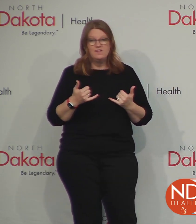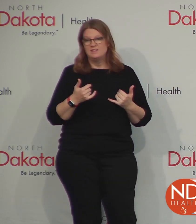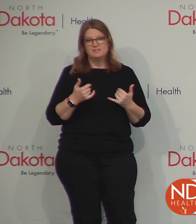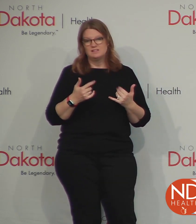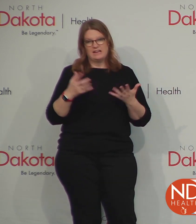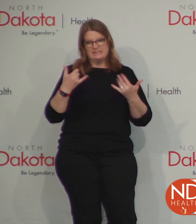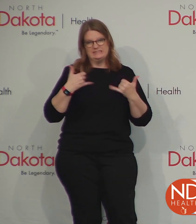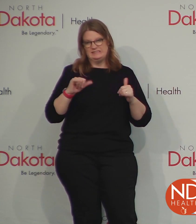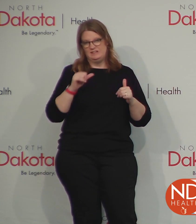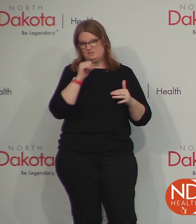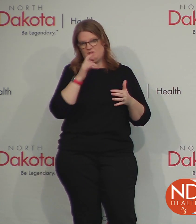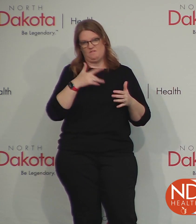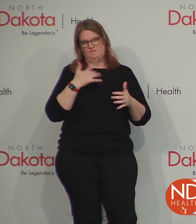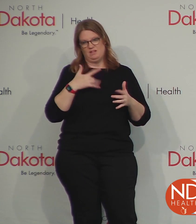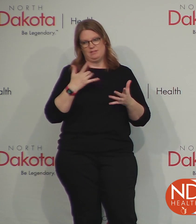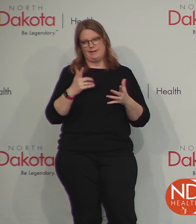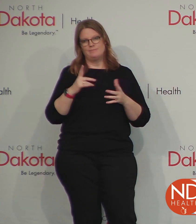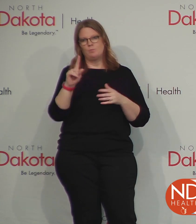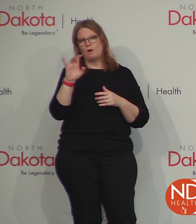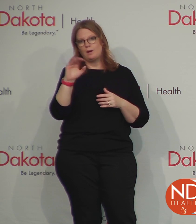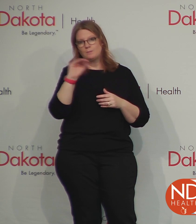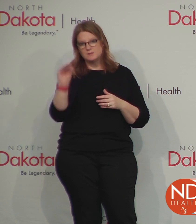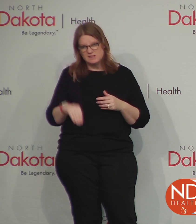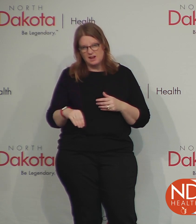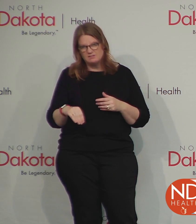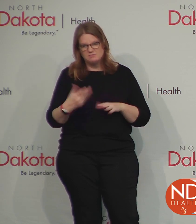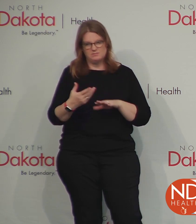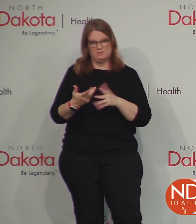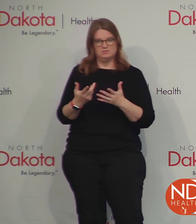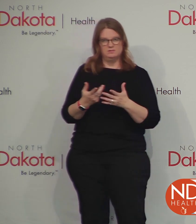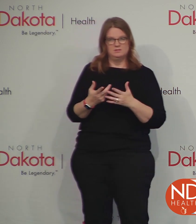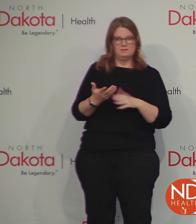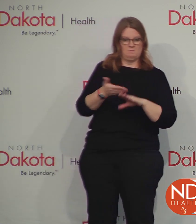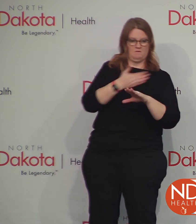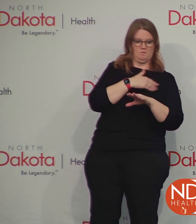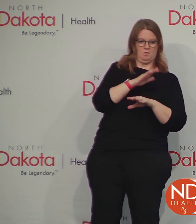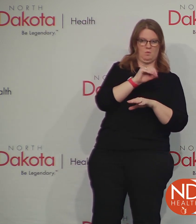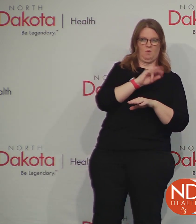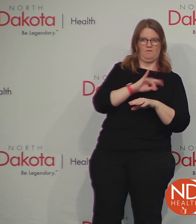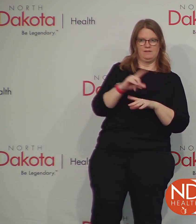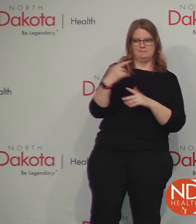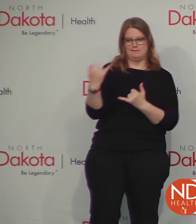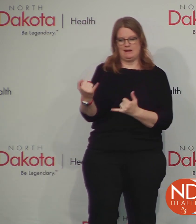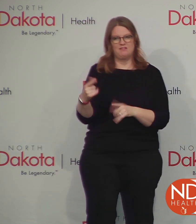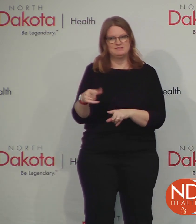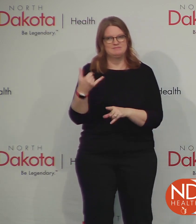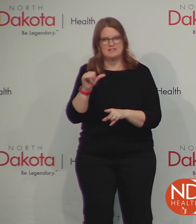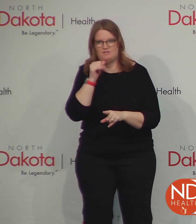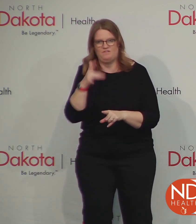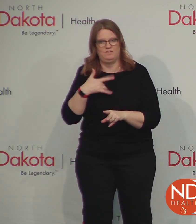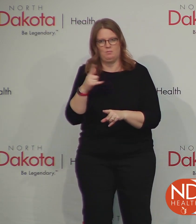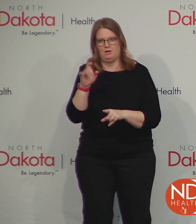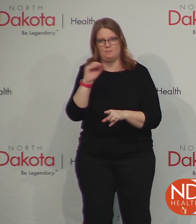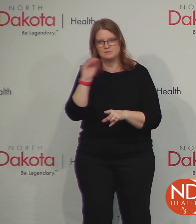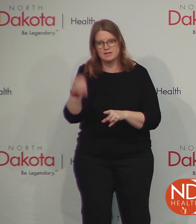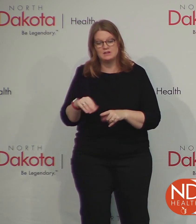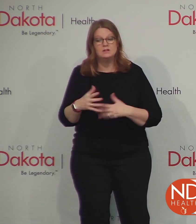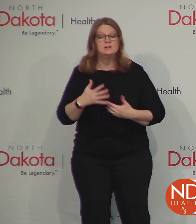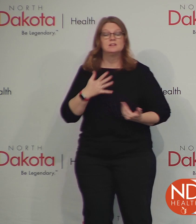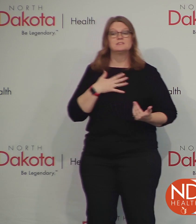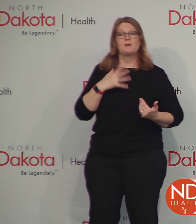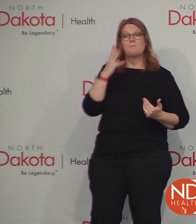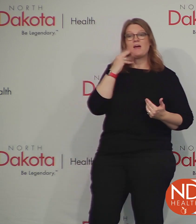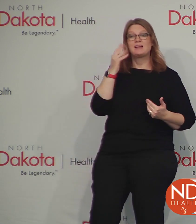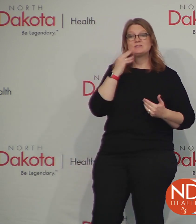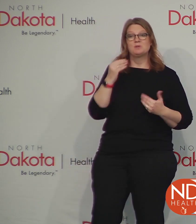did pre-COVID. So working on that. In my experience in long-term care, COVID